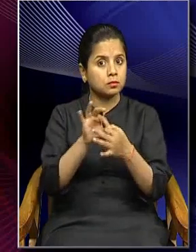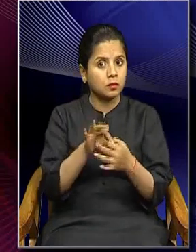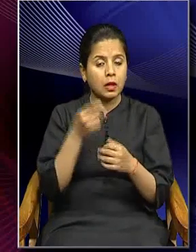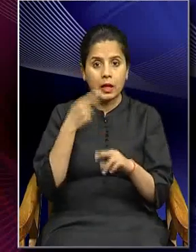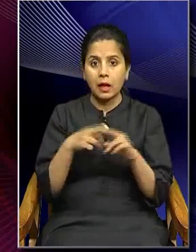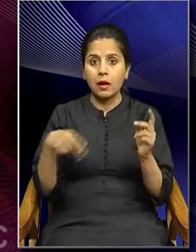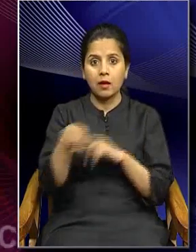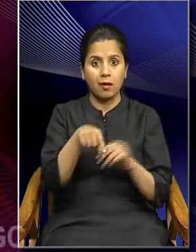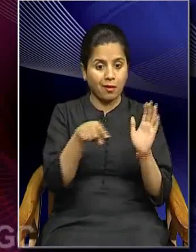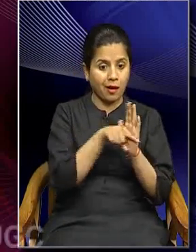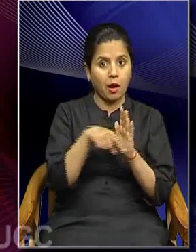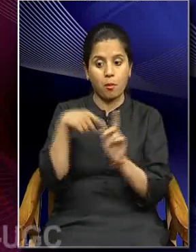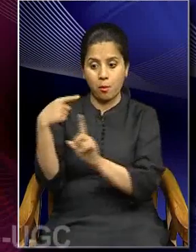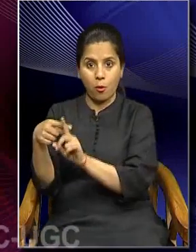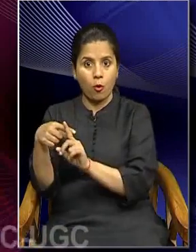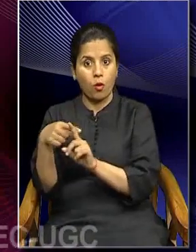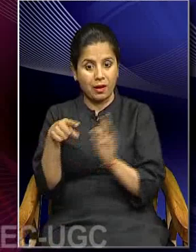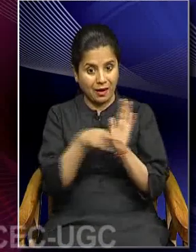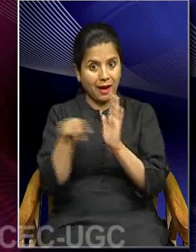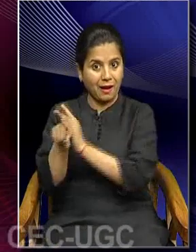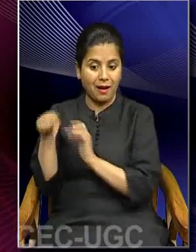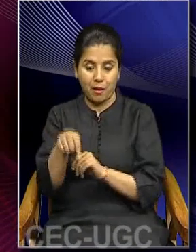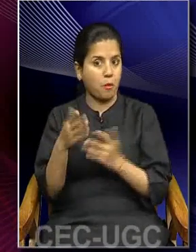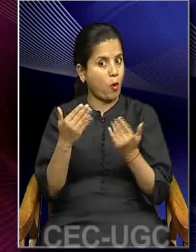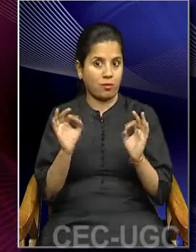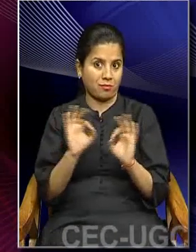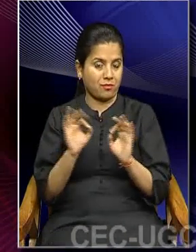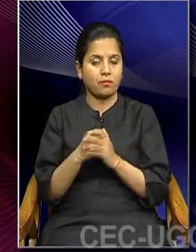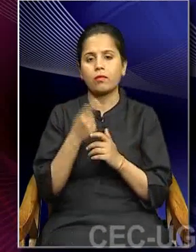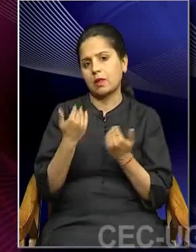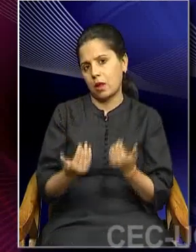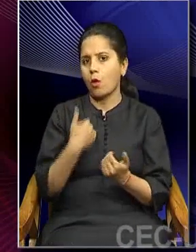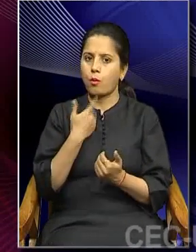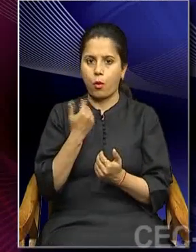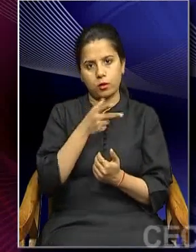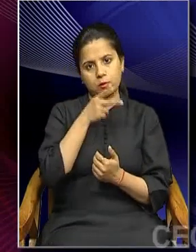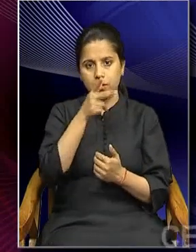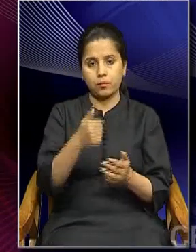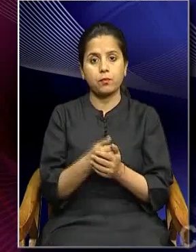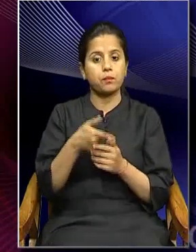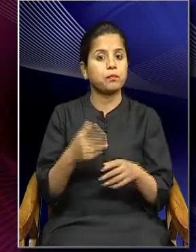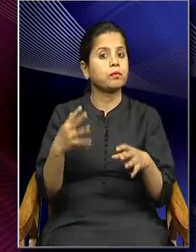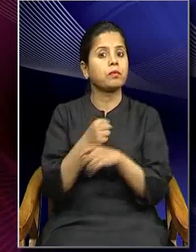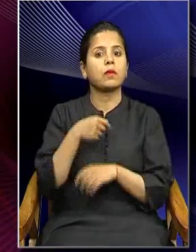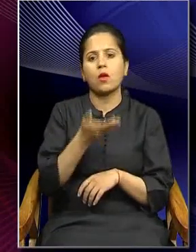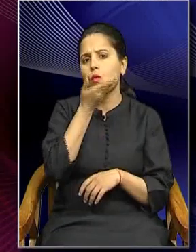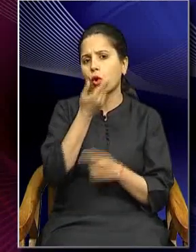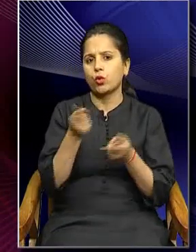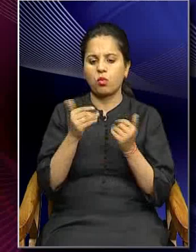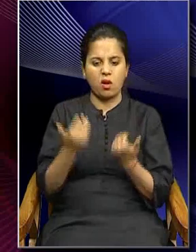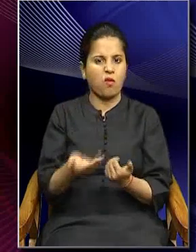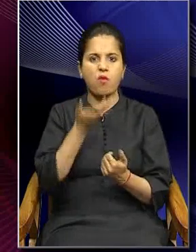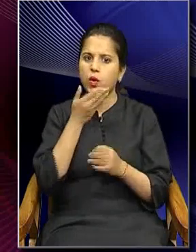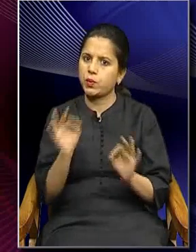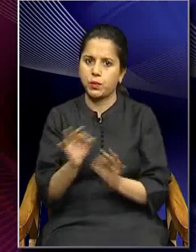exist between negative entities. I can say at this moment there is absence of water in this room. There